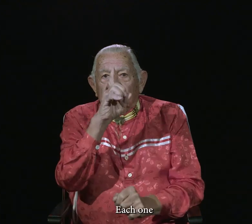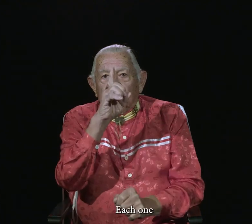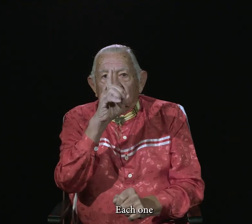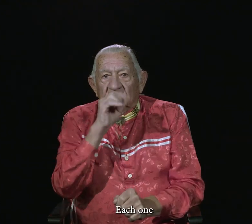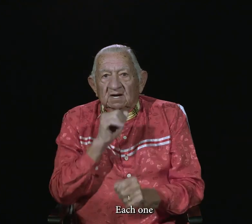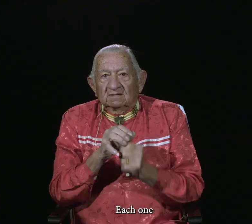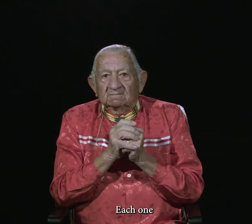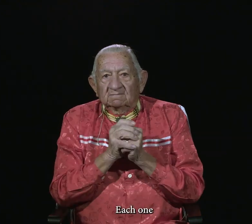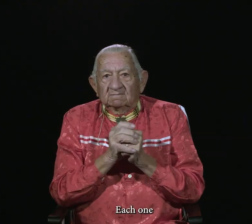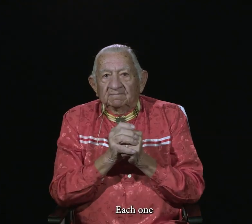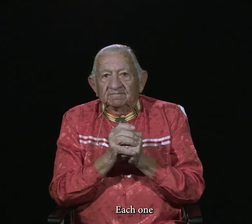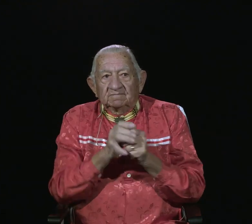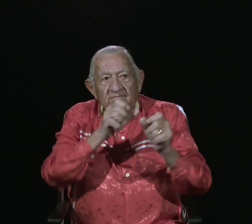each one